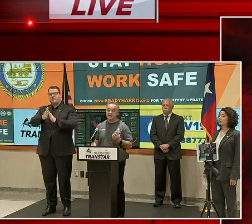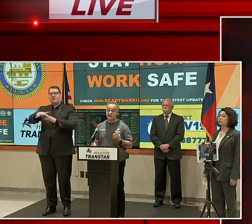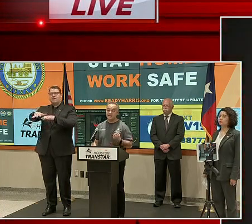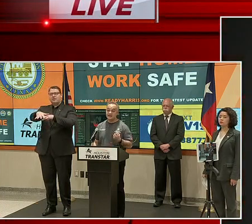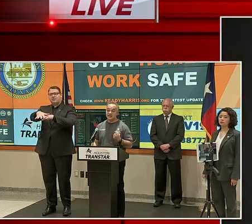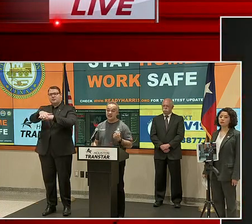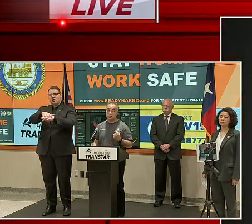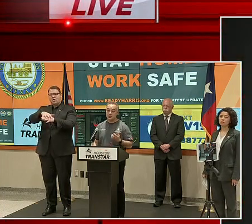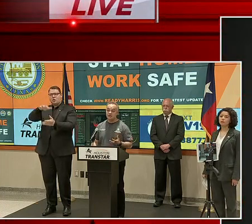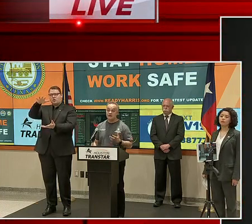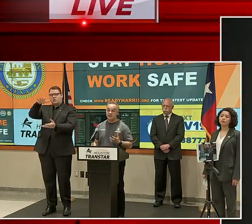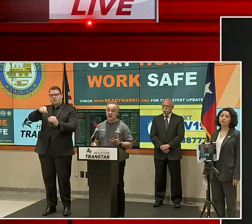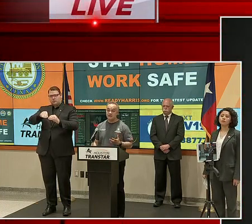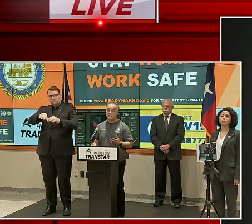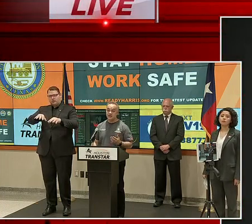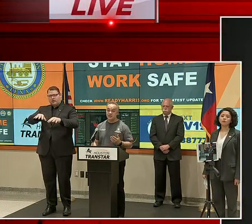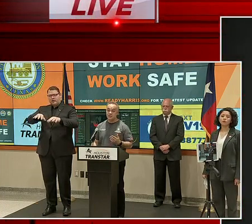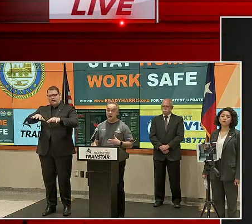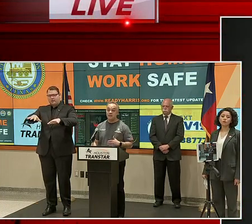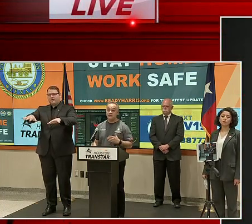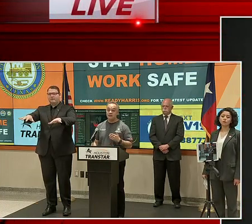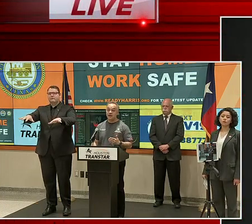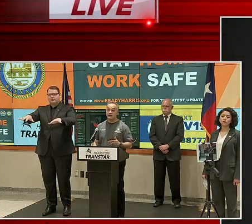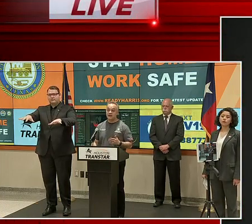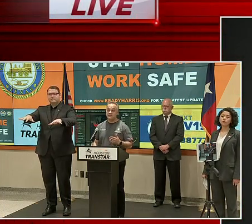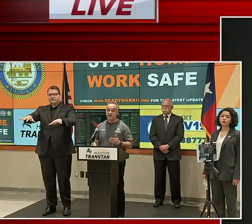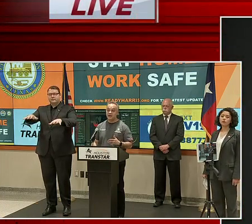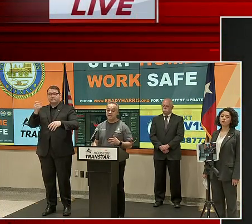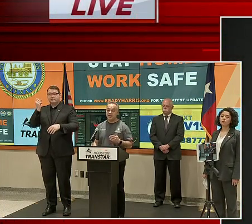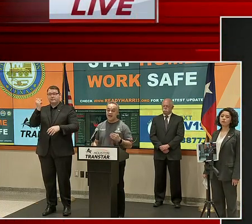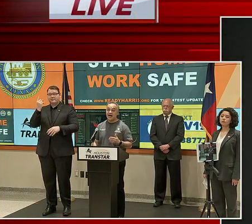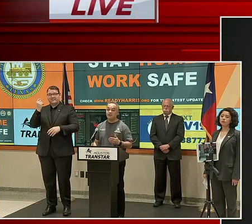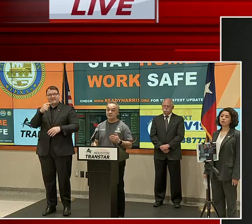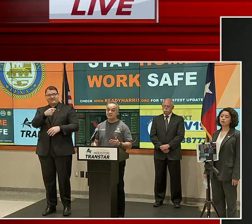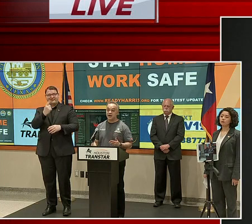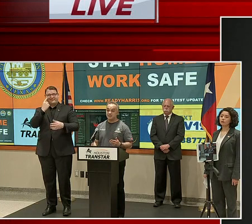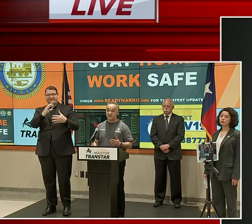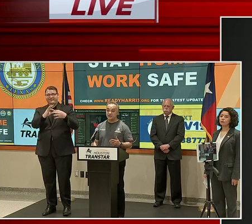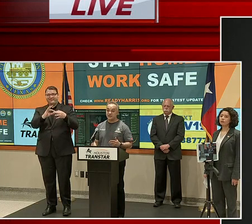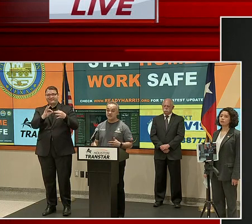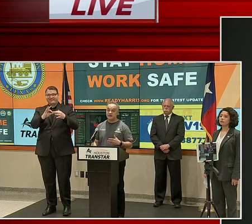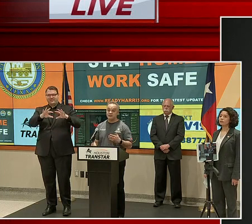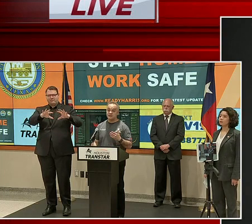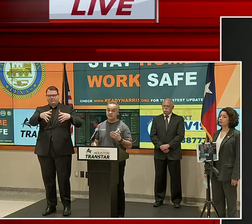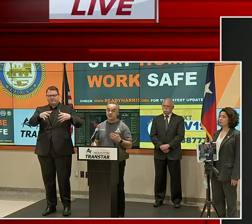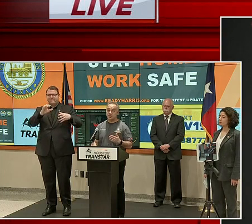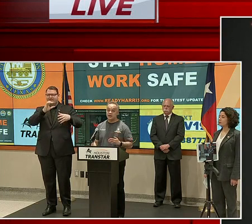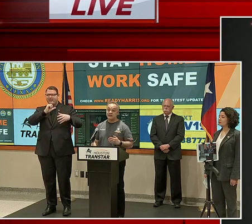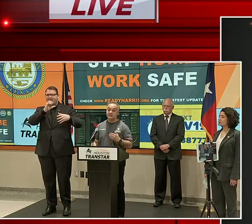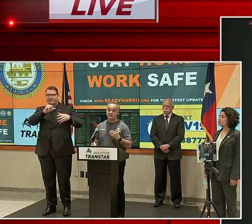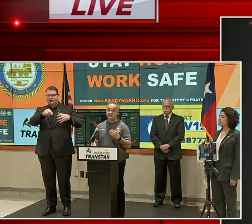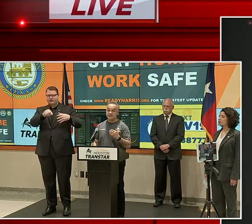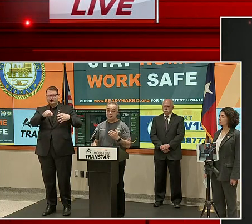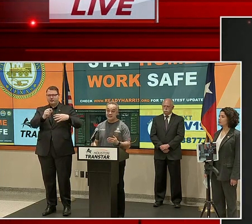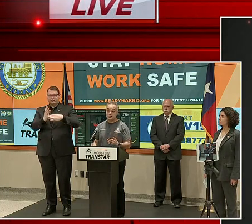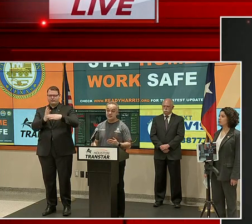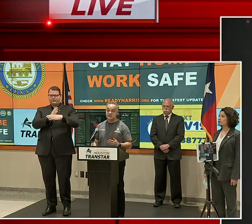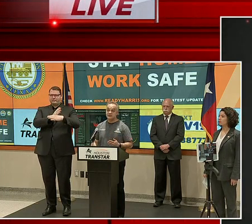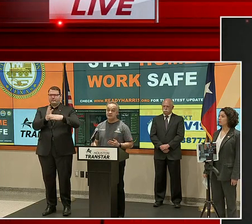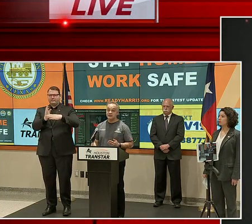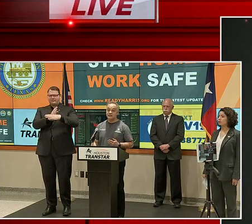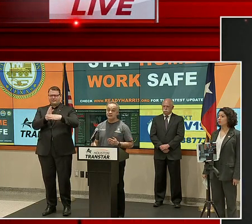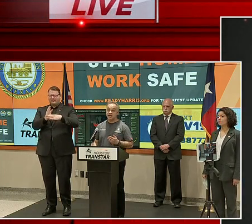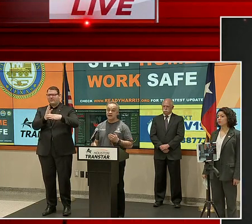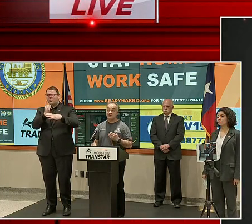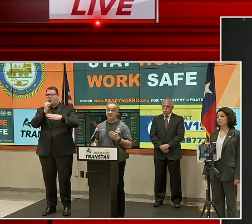seeing is a good reminder that while we are talking about at-risk populations, those who are the